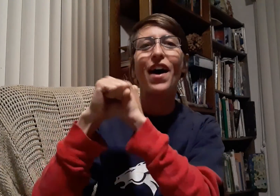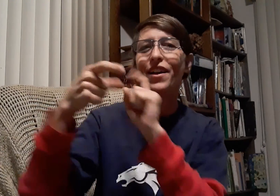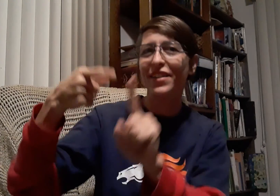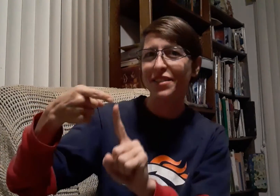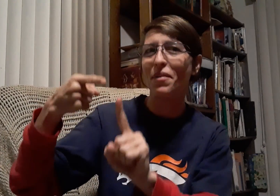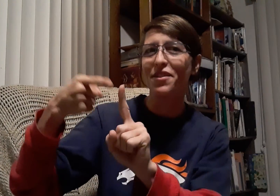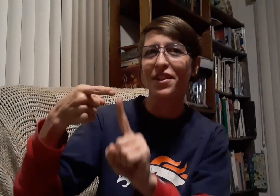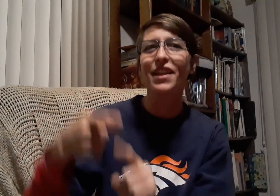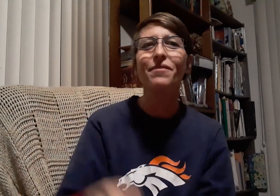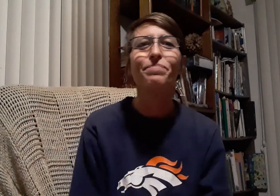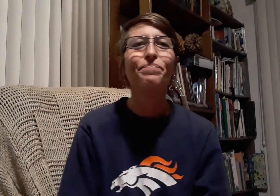fighter especially.